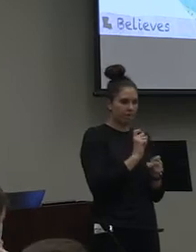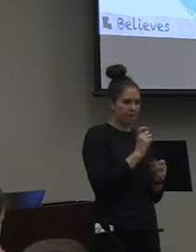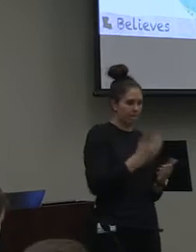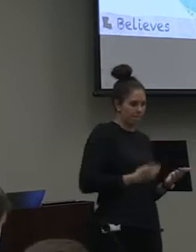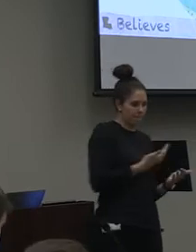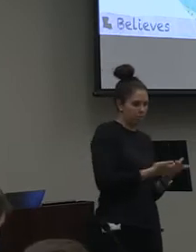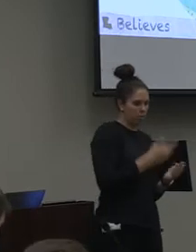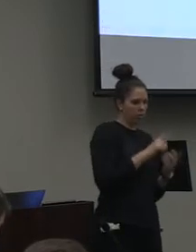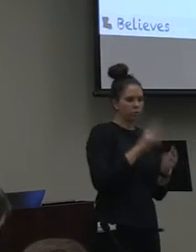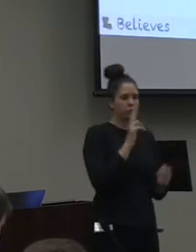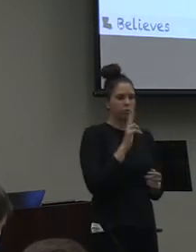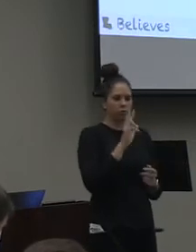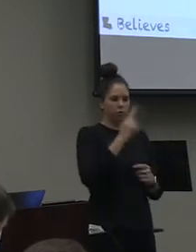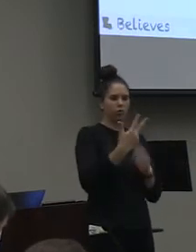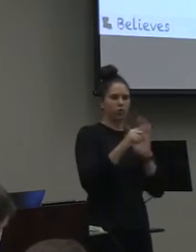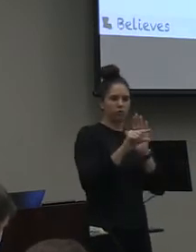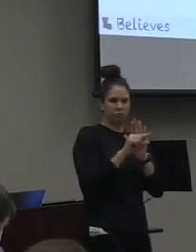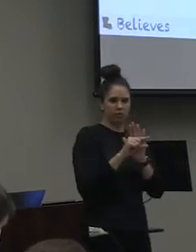third grade.